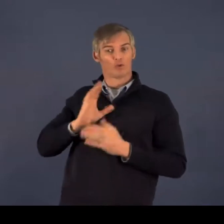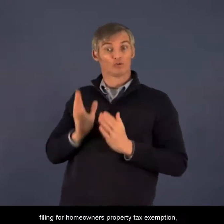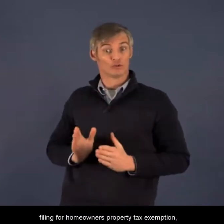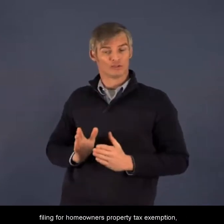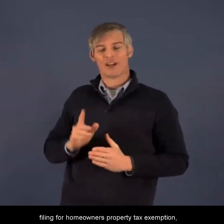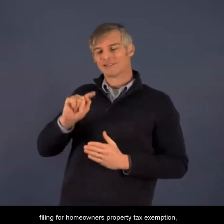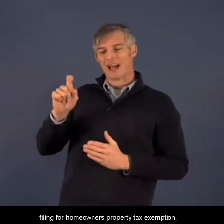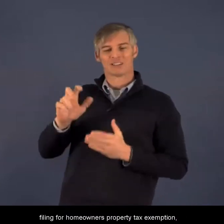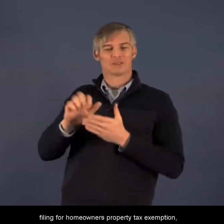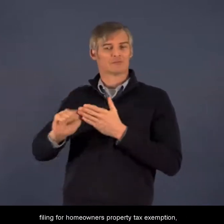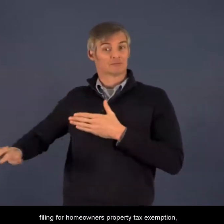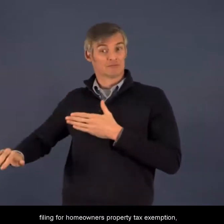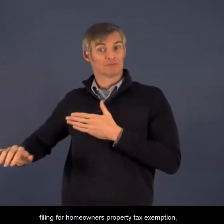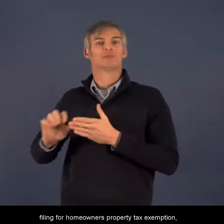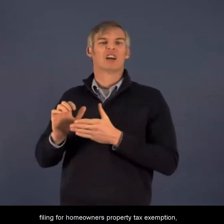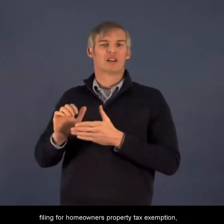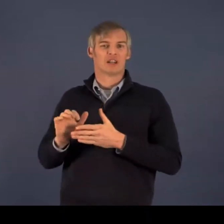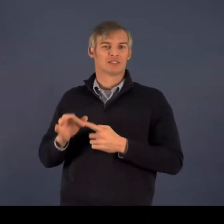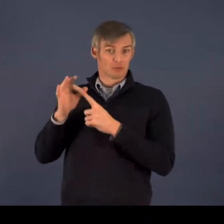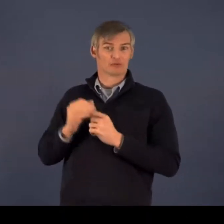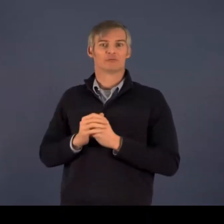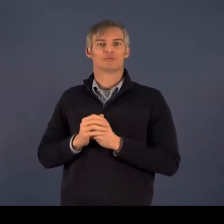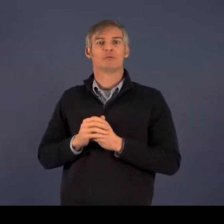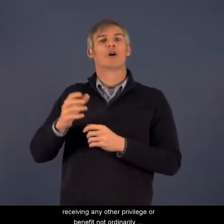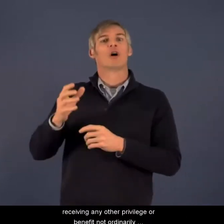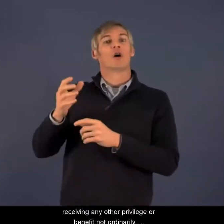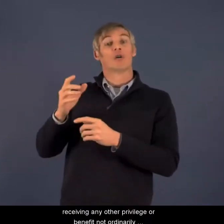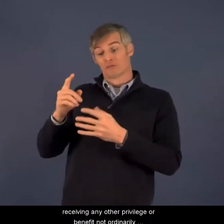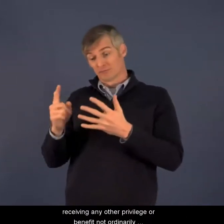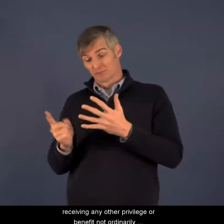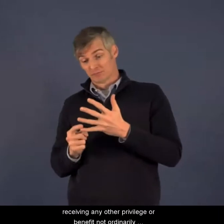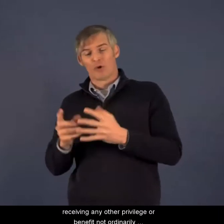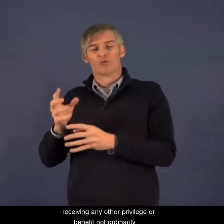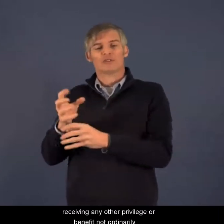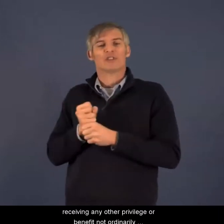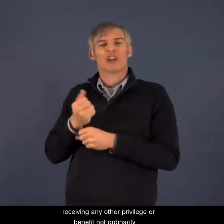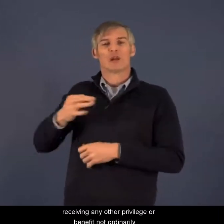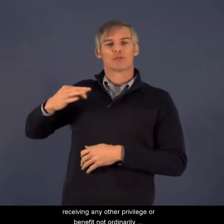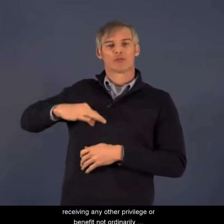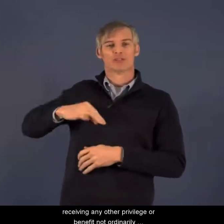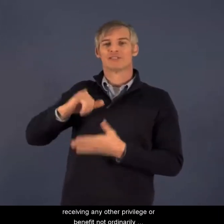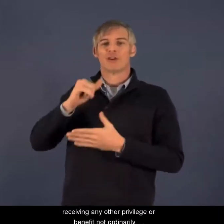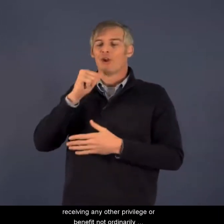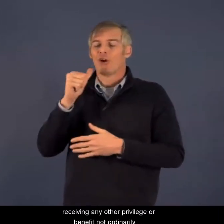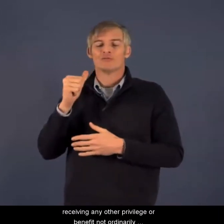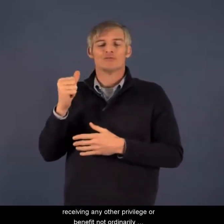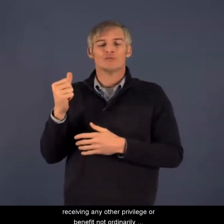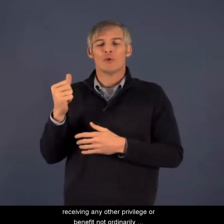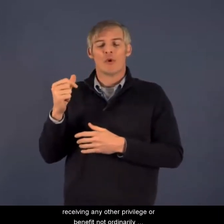filing for homeowners' property tax exemption, receiving any other privilege or benefit not